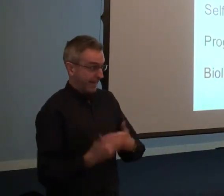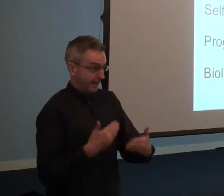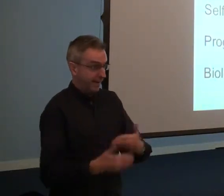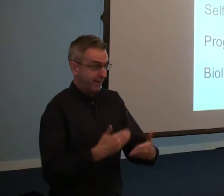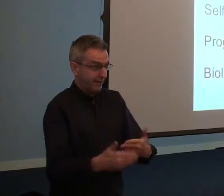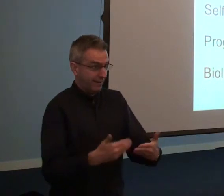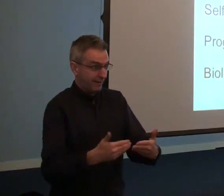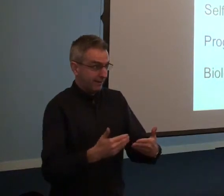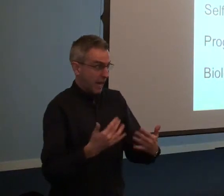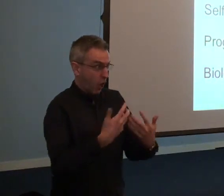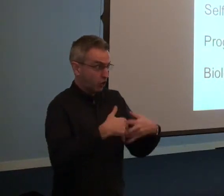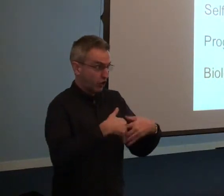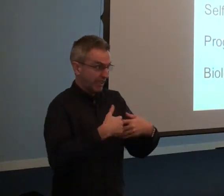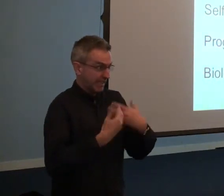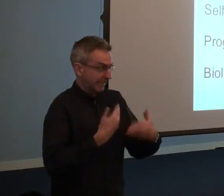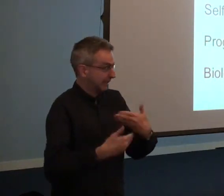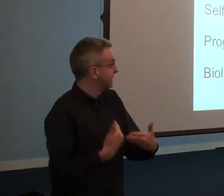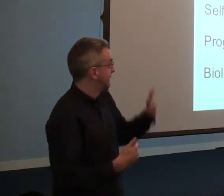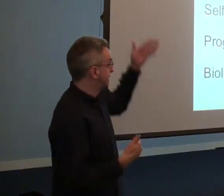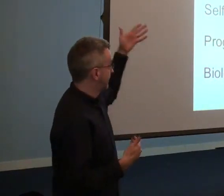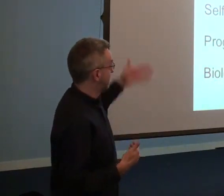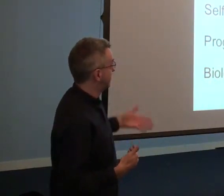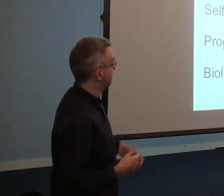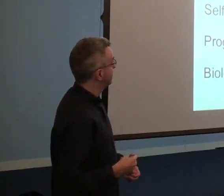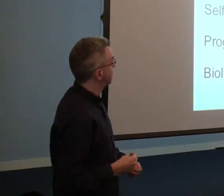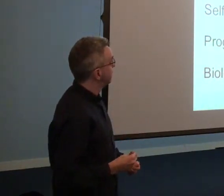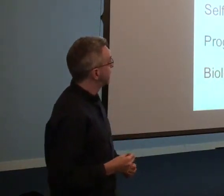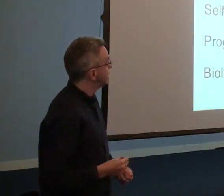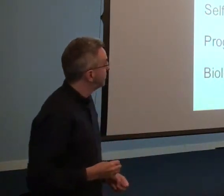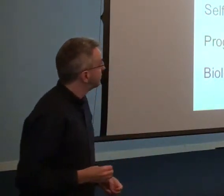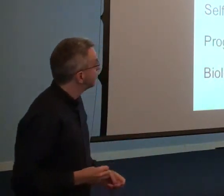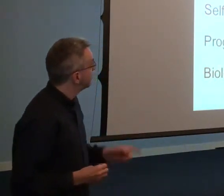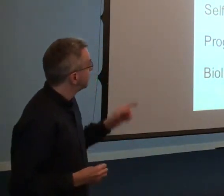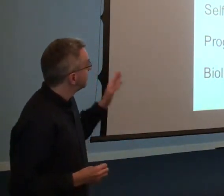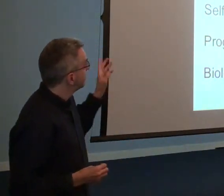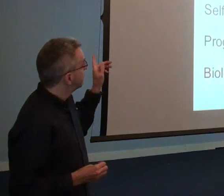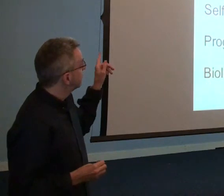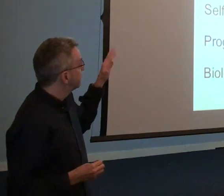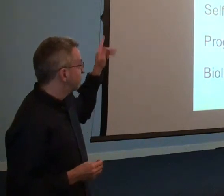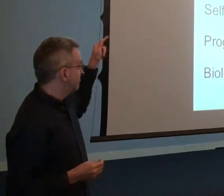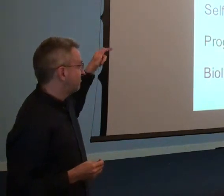at the moment, you know, these are things that are already developing. Technologies around these areas are already developing.